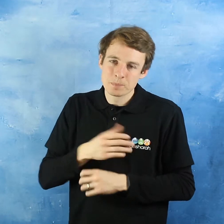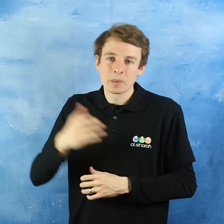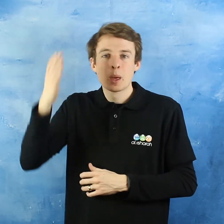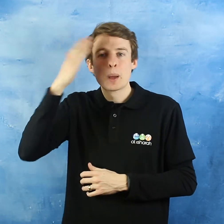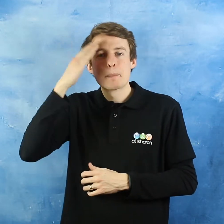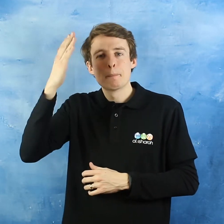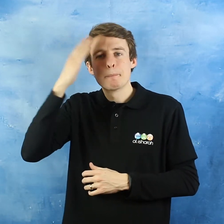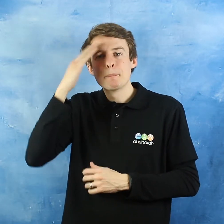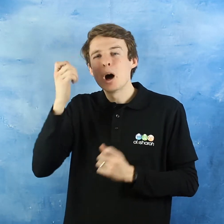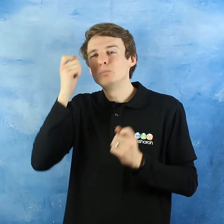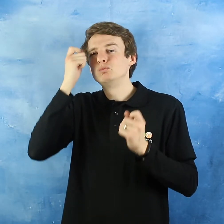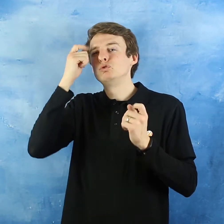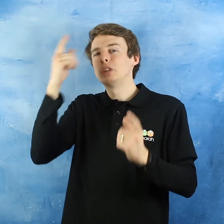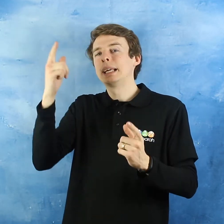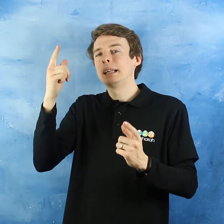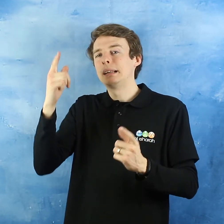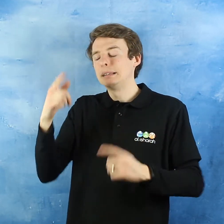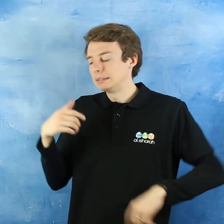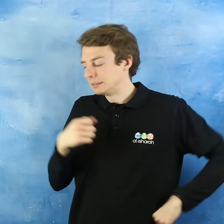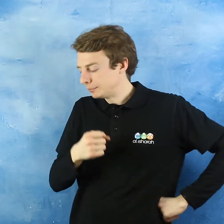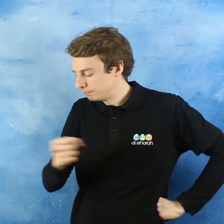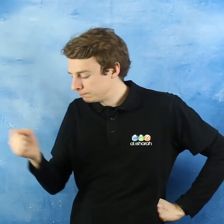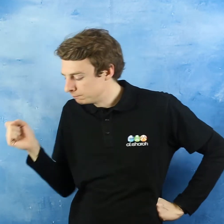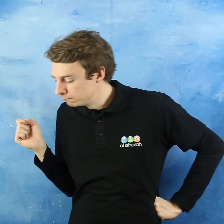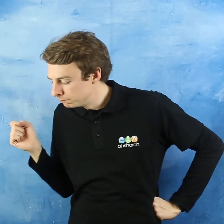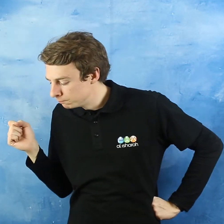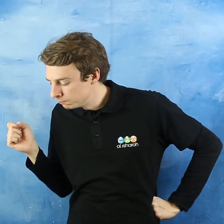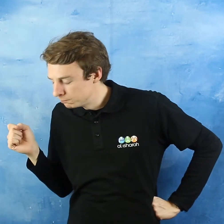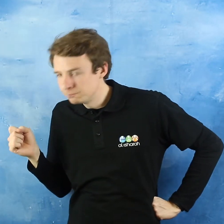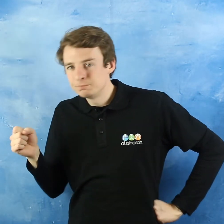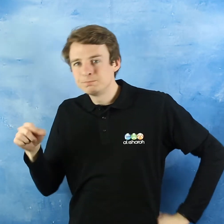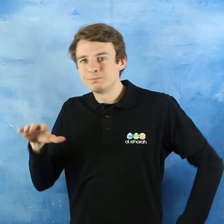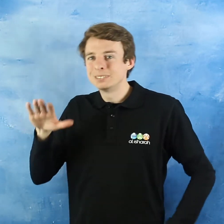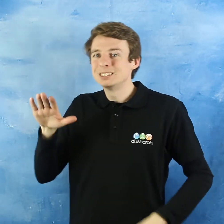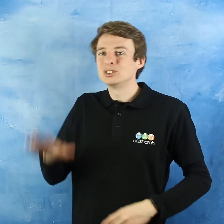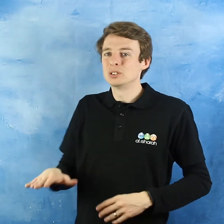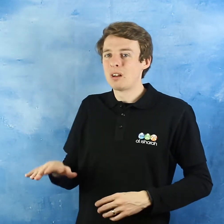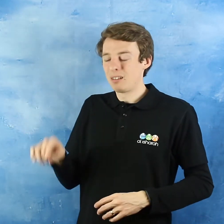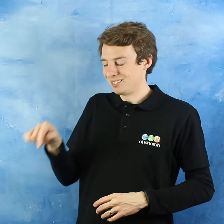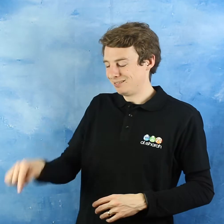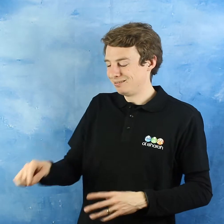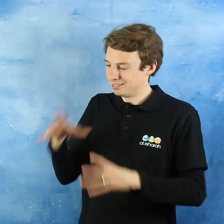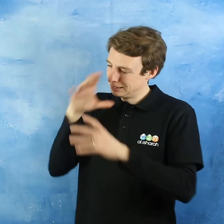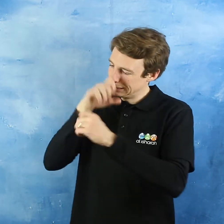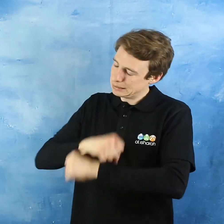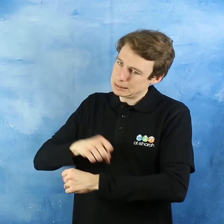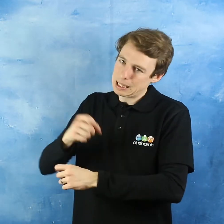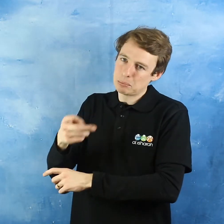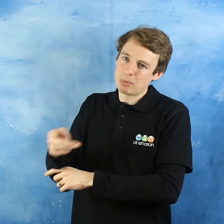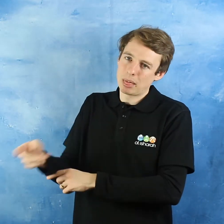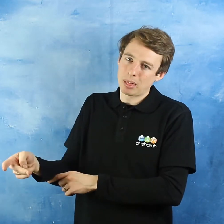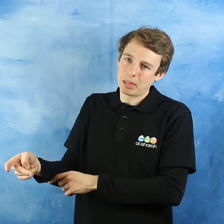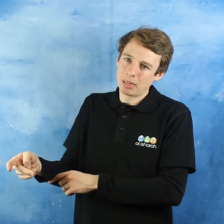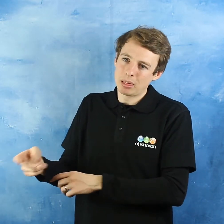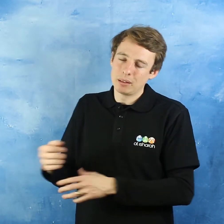doorstep, on the floor. She became so emotional. She came to hug him,